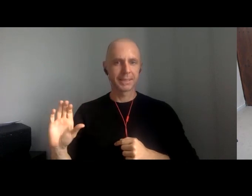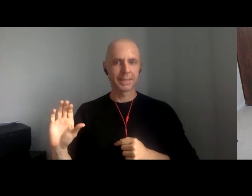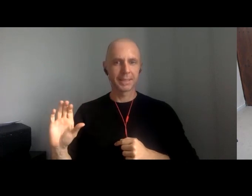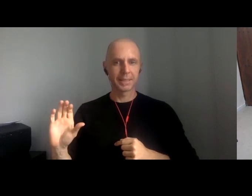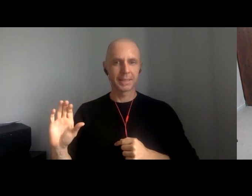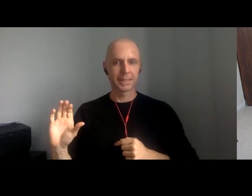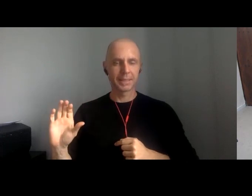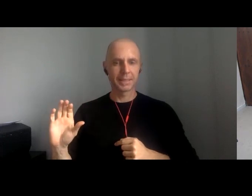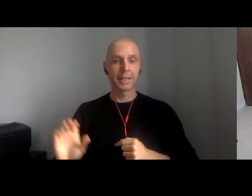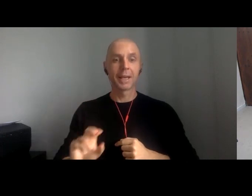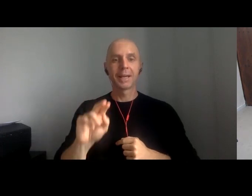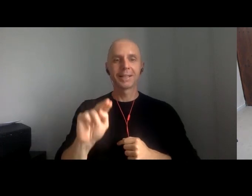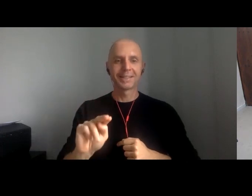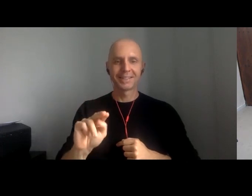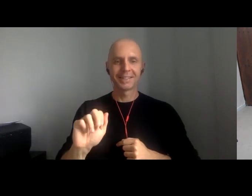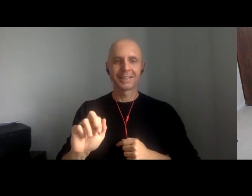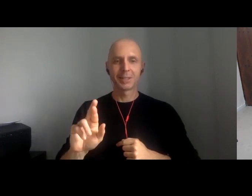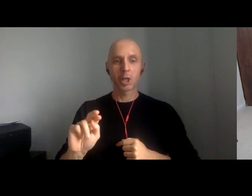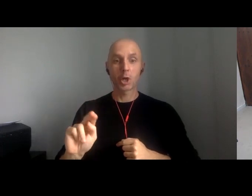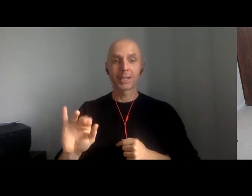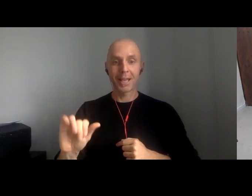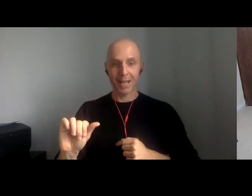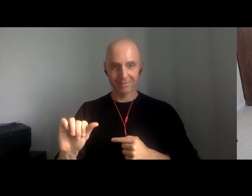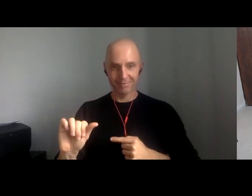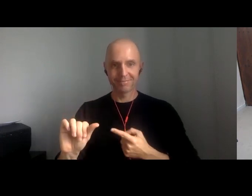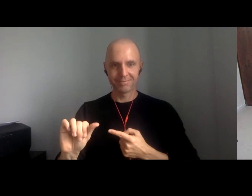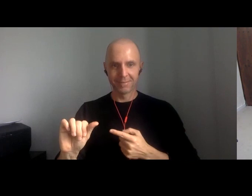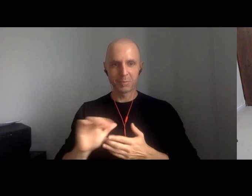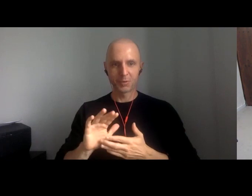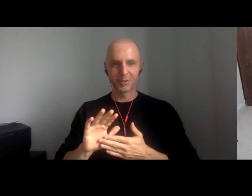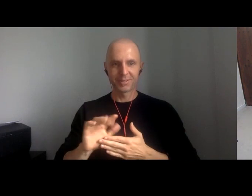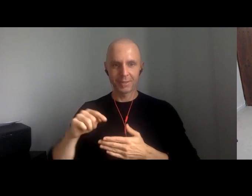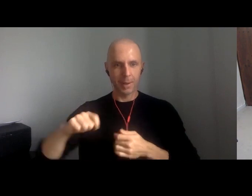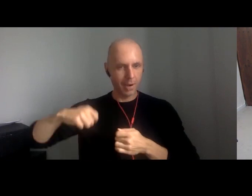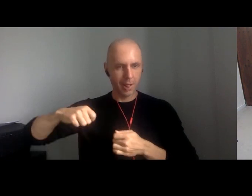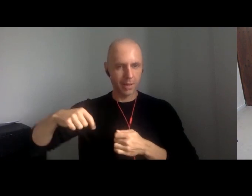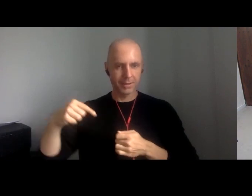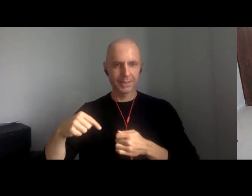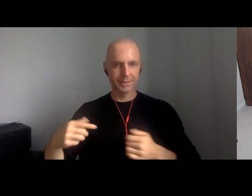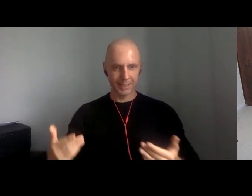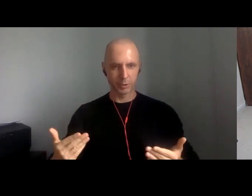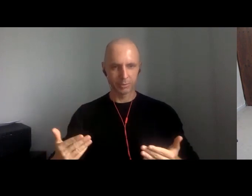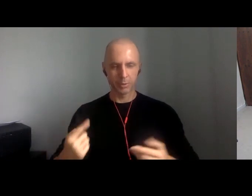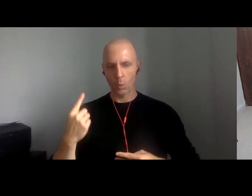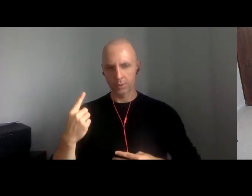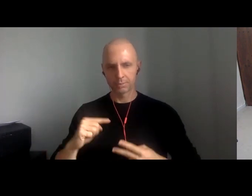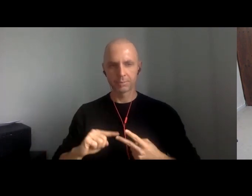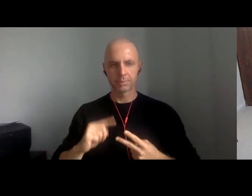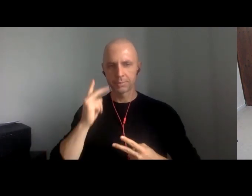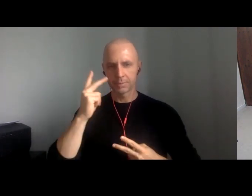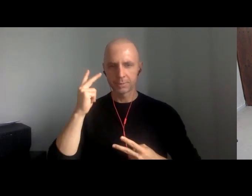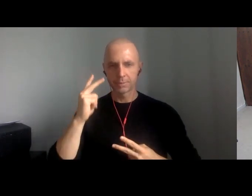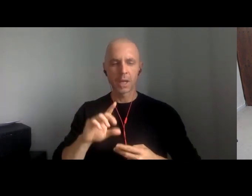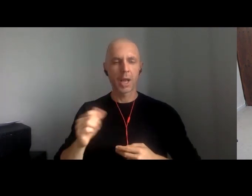Narnia production, which is going back a bit now. We have been in Summerland,